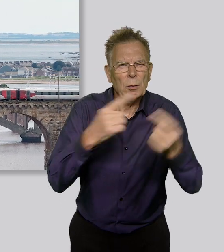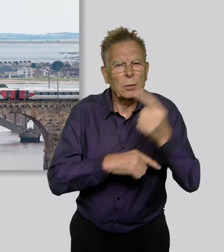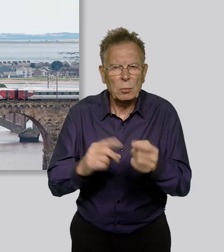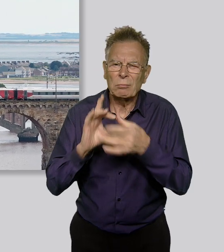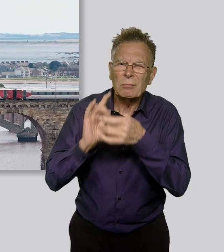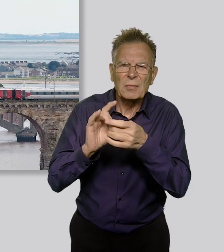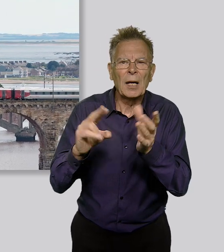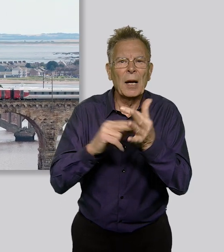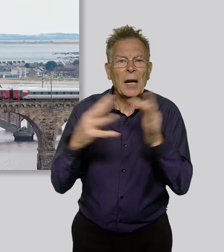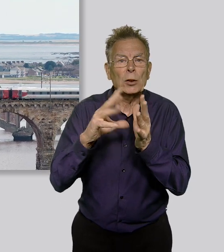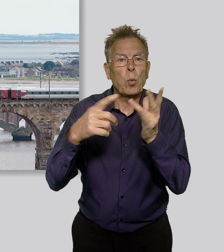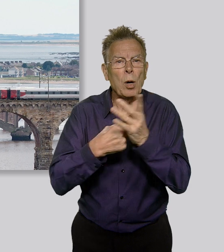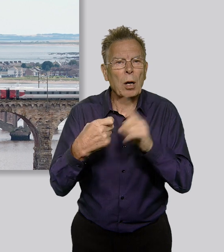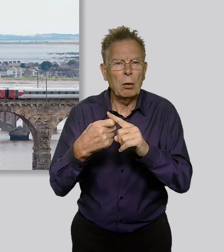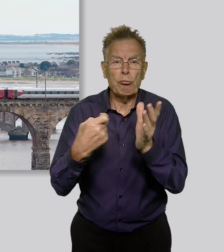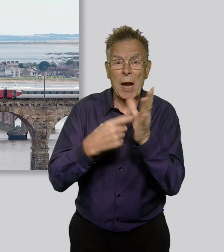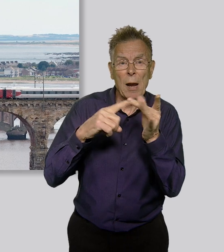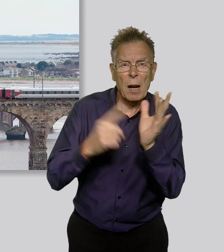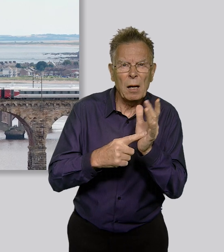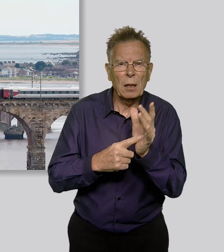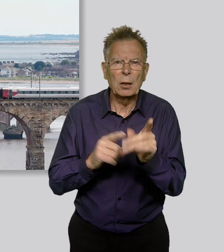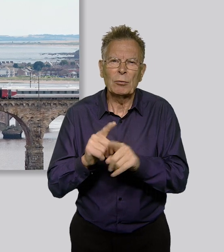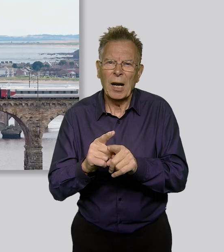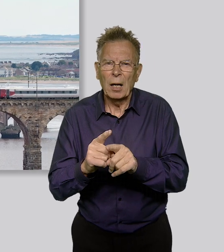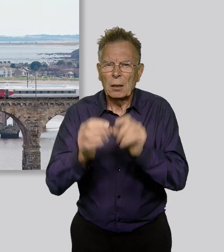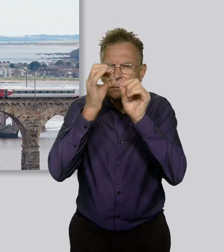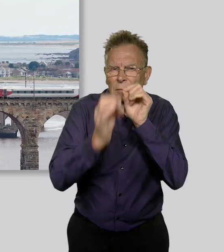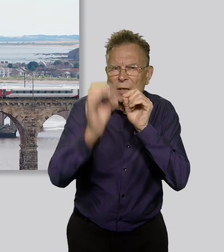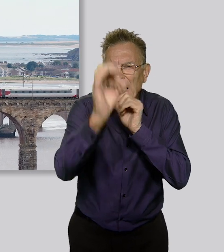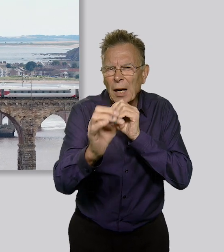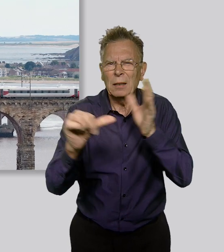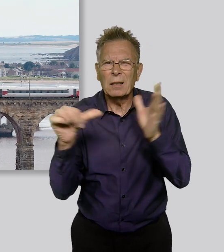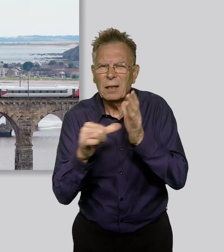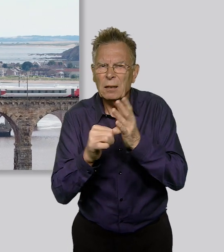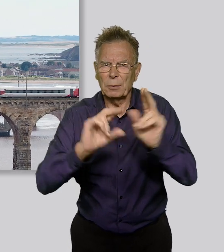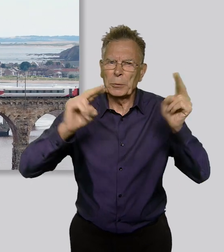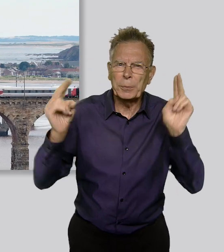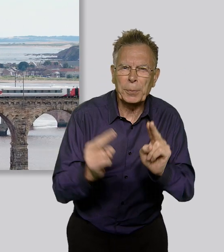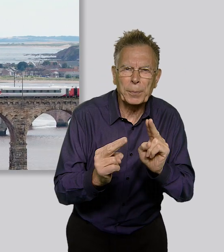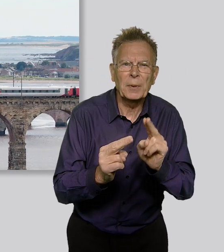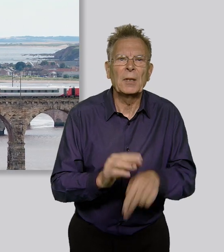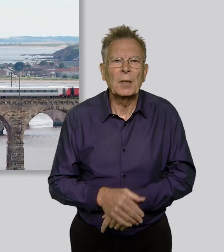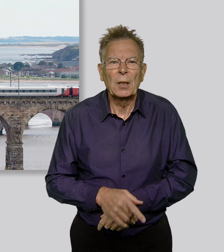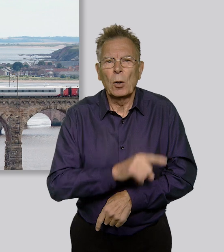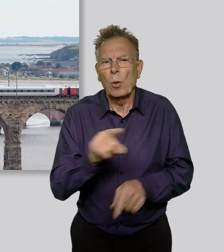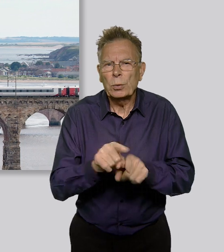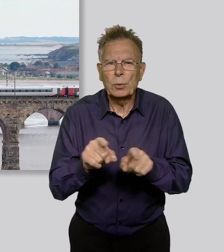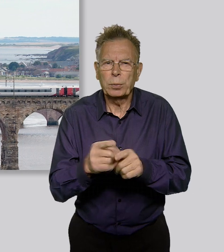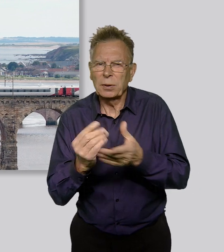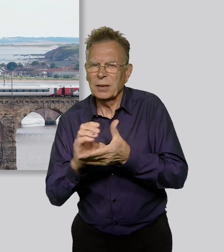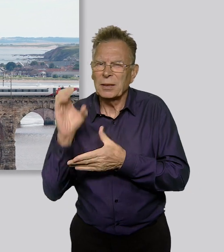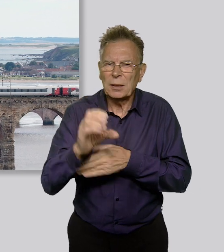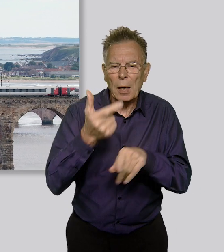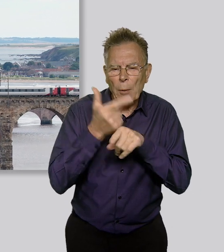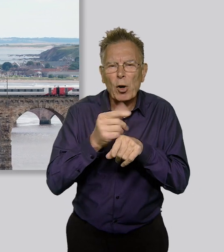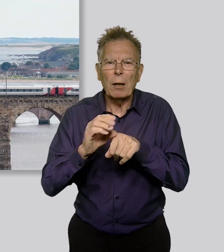We're working relentlessly with Network Rail to reduce overhead line equipment failures on the route. We've recently invested